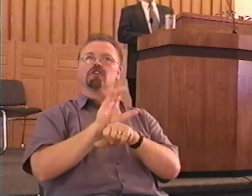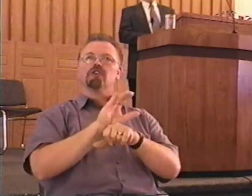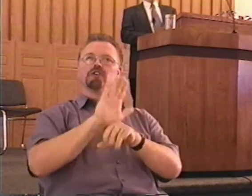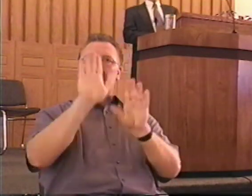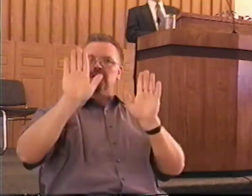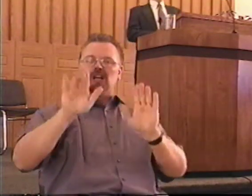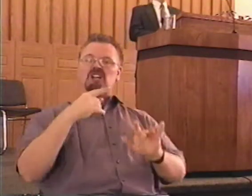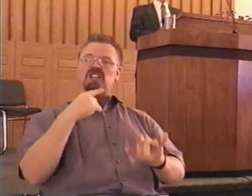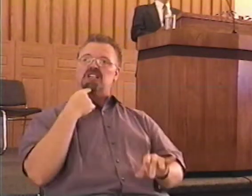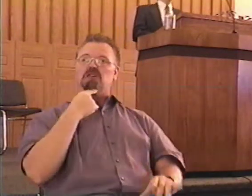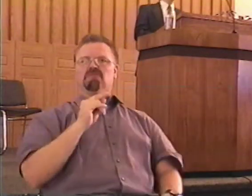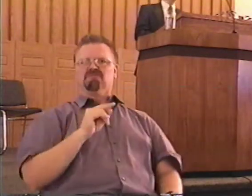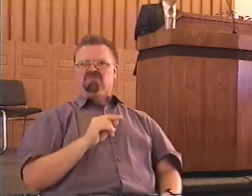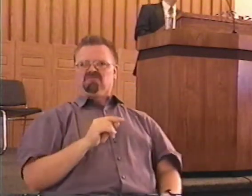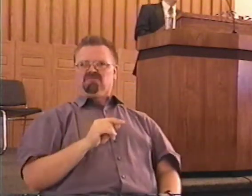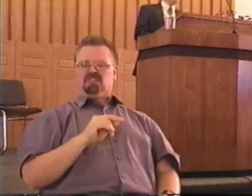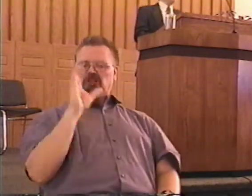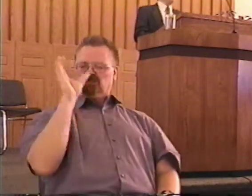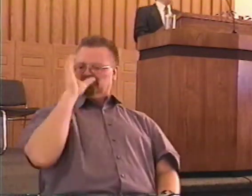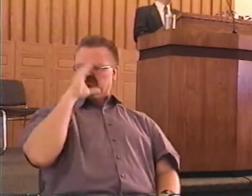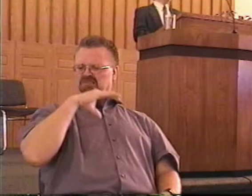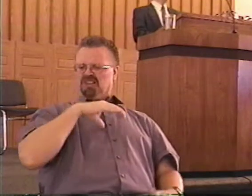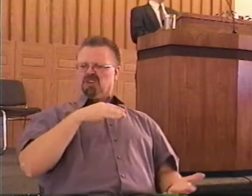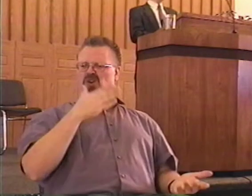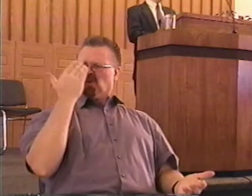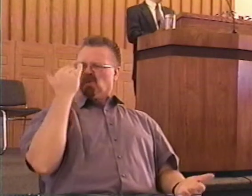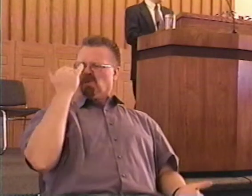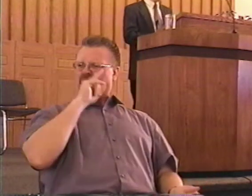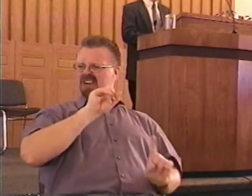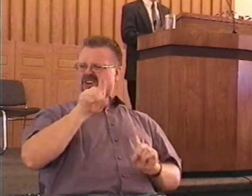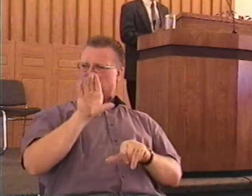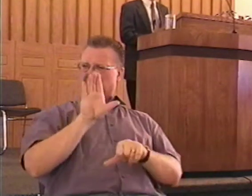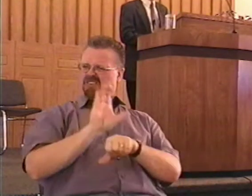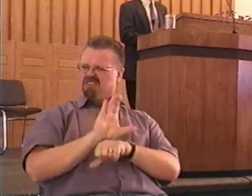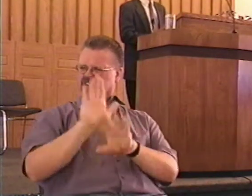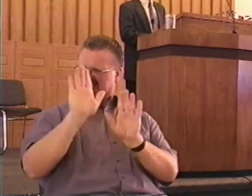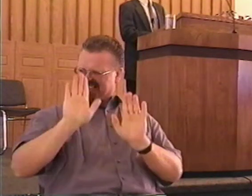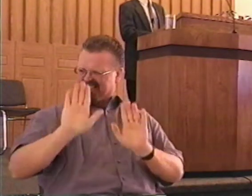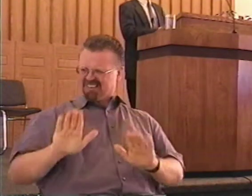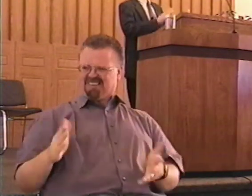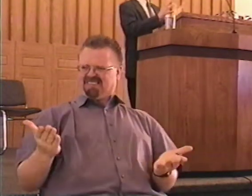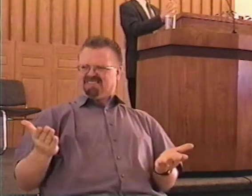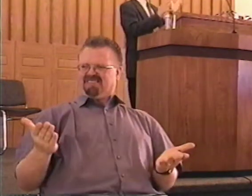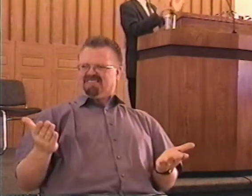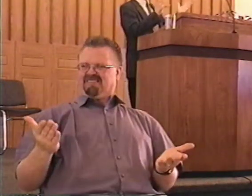most of them say, oh, that's odd. Why would you do that?